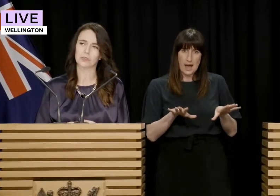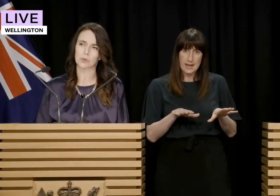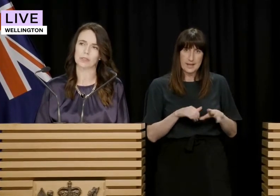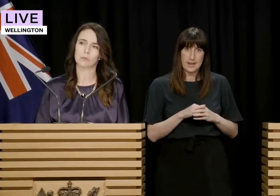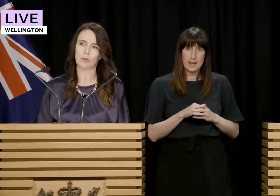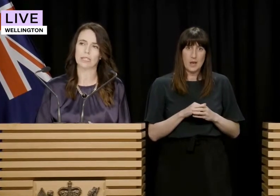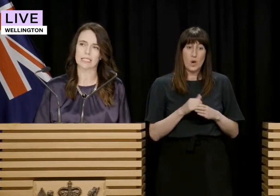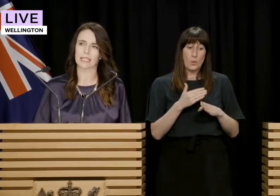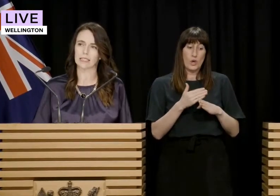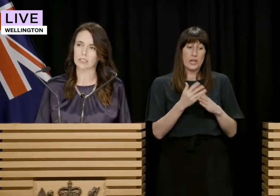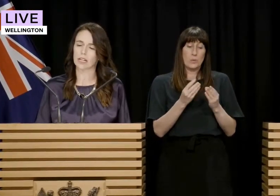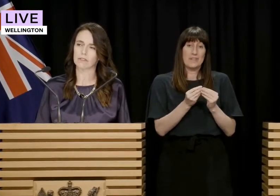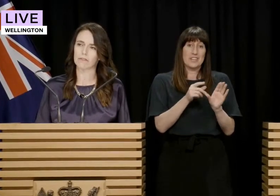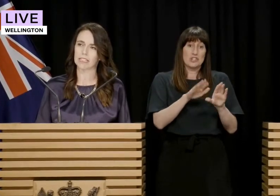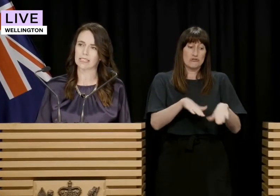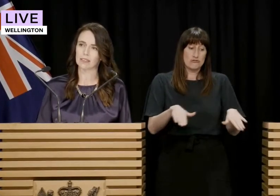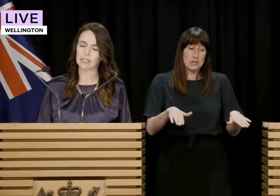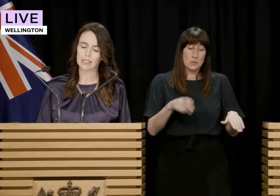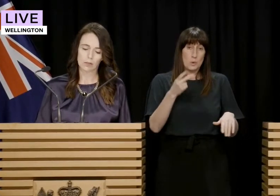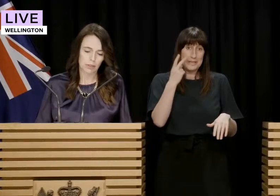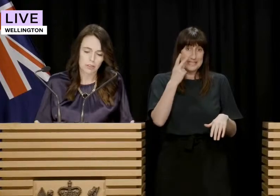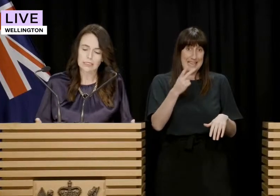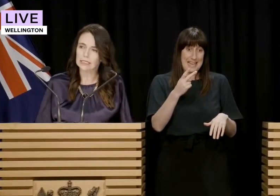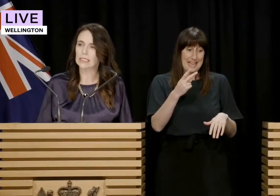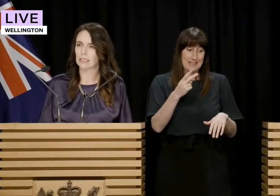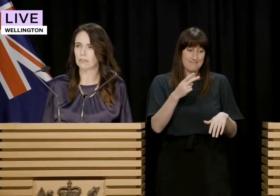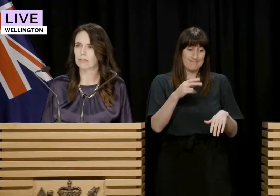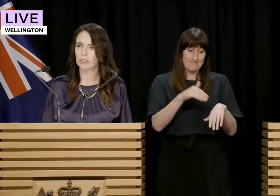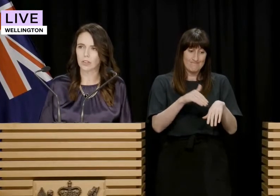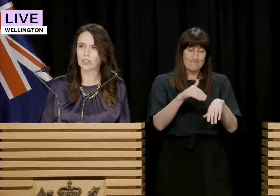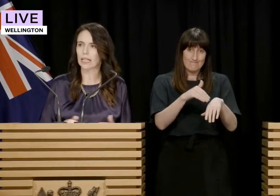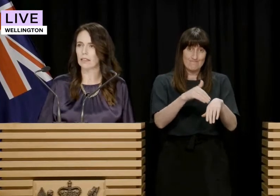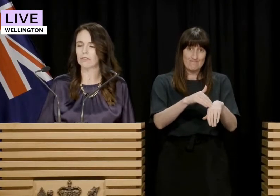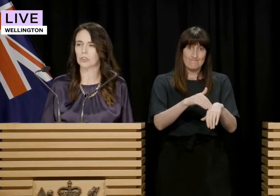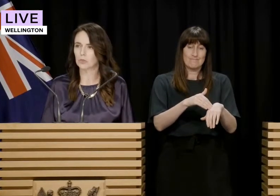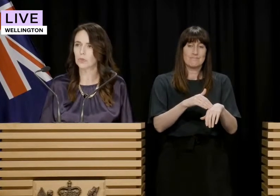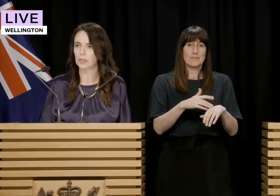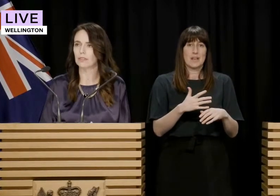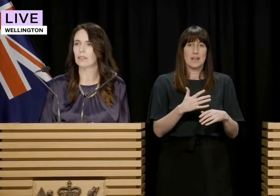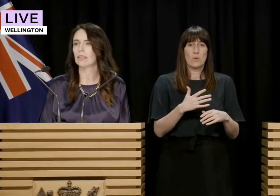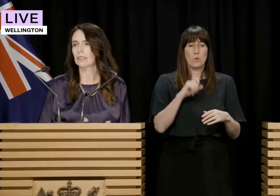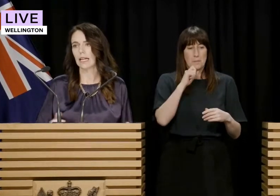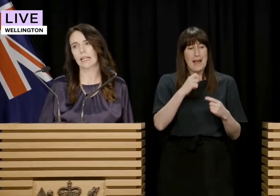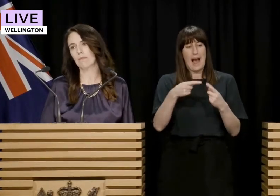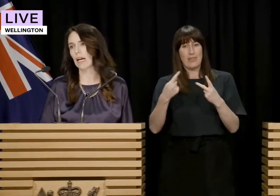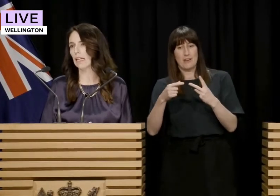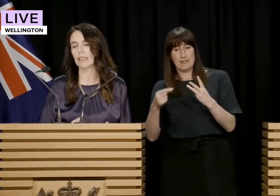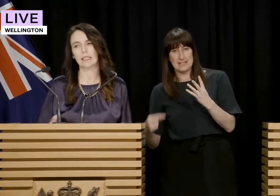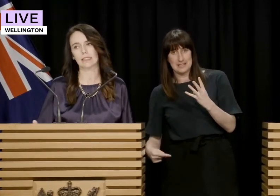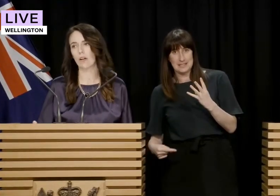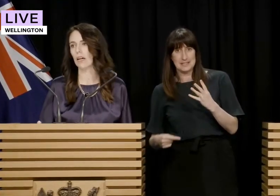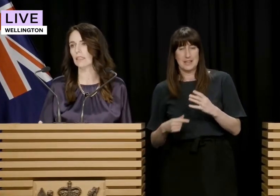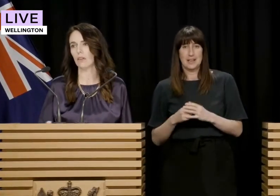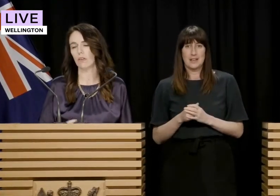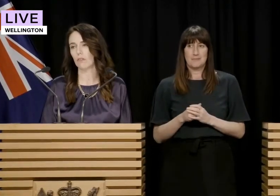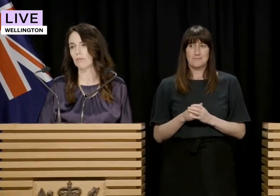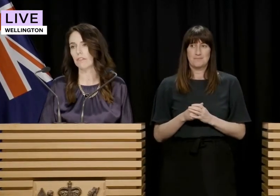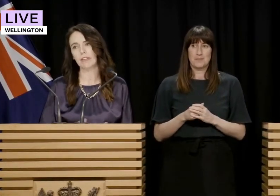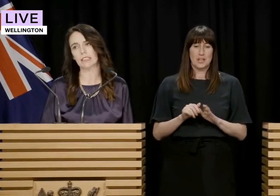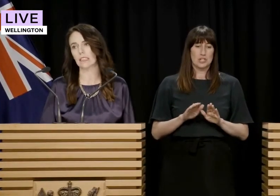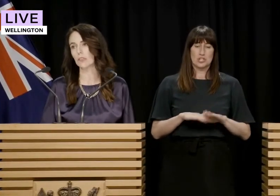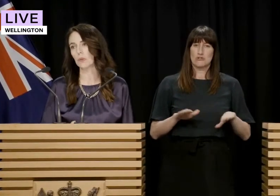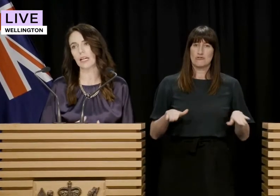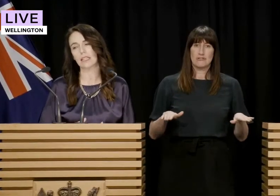particularly children, where we're seeing this kind of offending, because it's indicative. You don't have children taking part in this kind